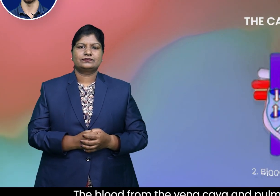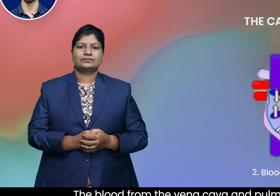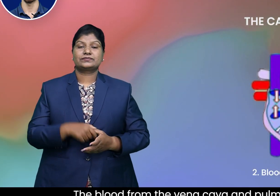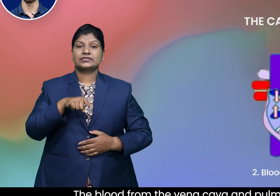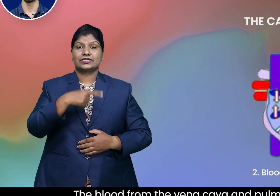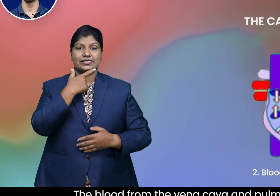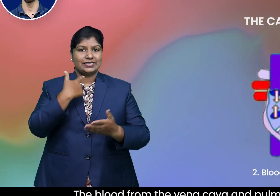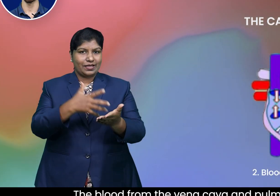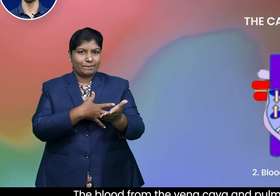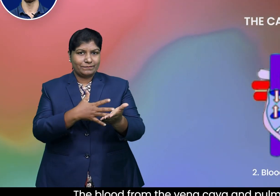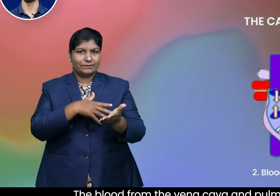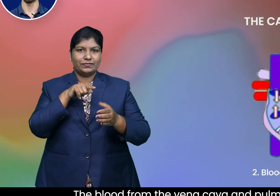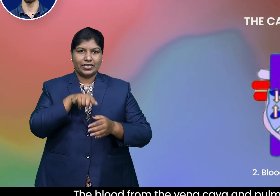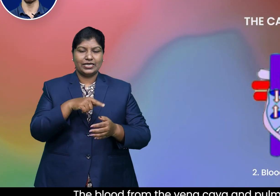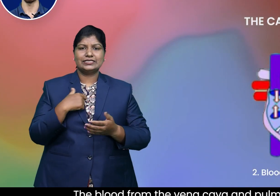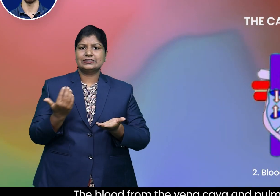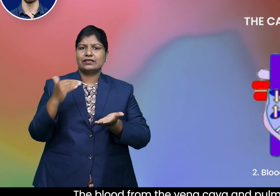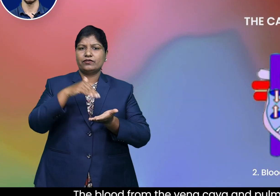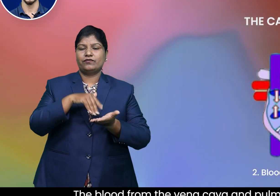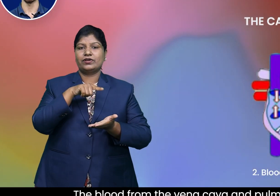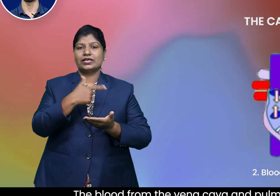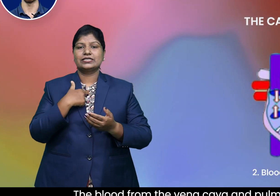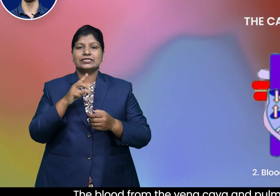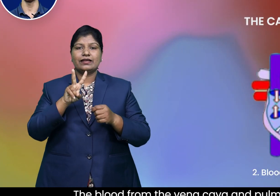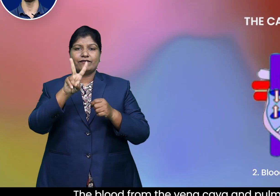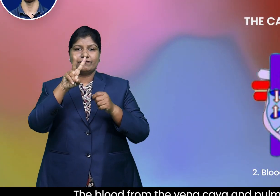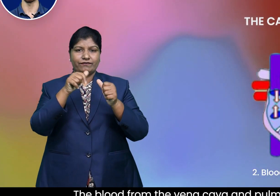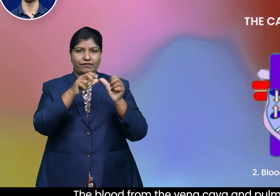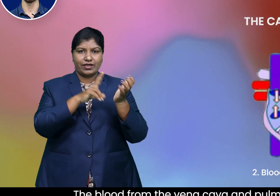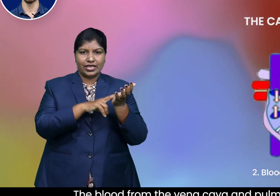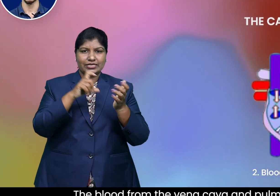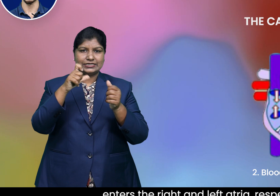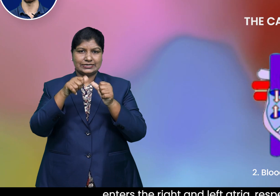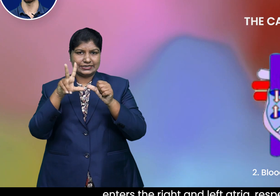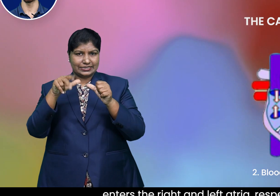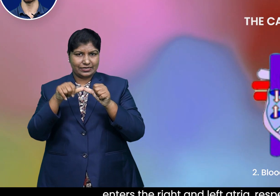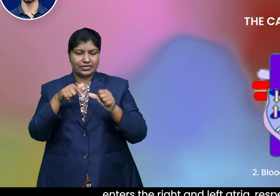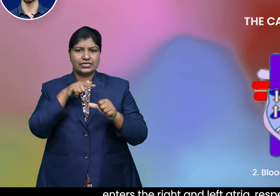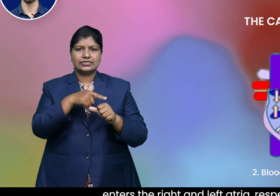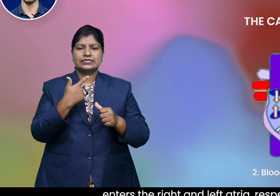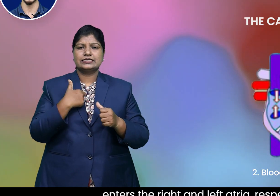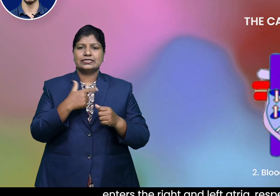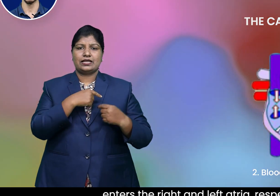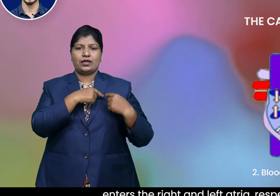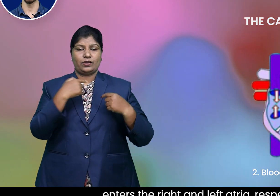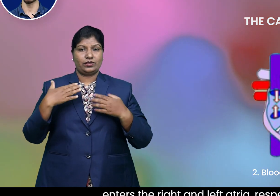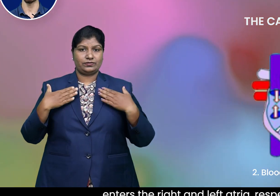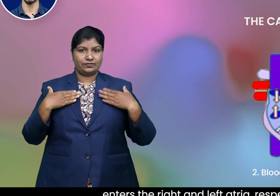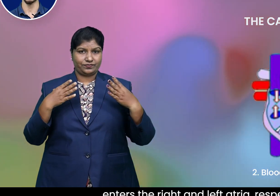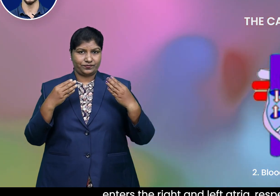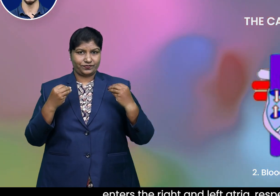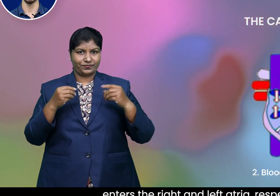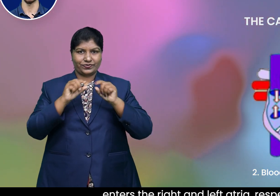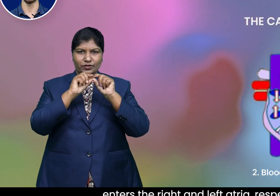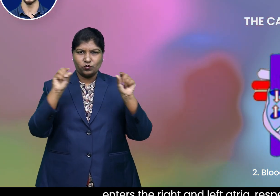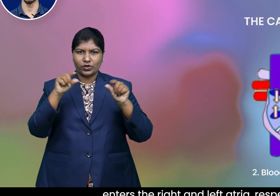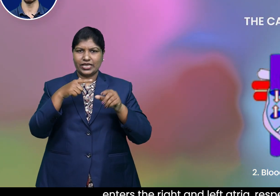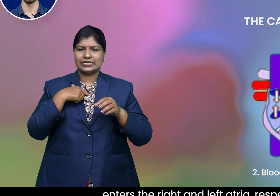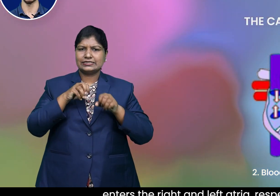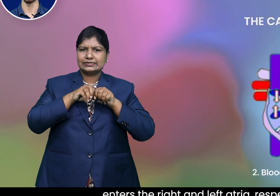The blood from the vena cava and pulmonary veins enters the right and left